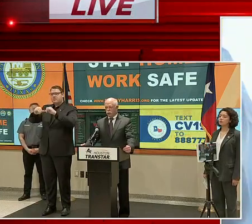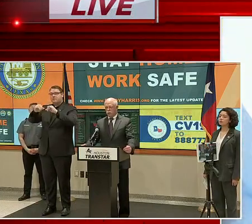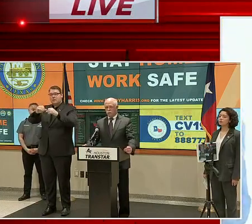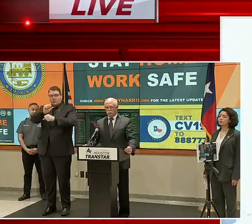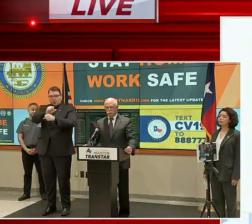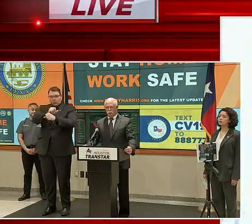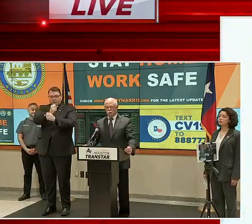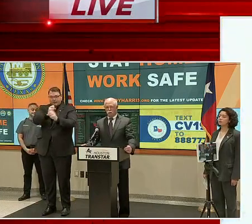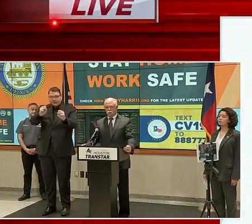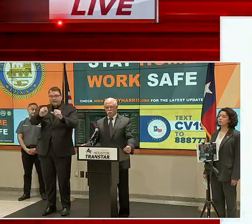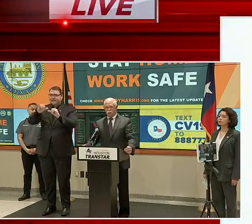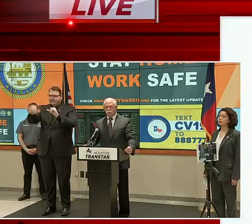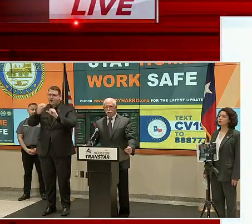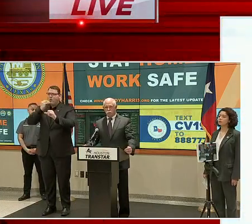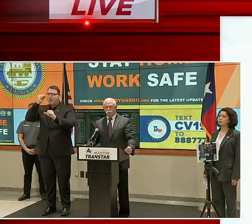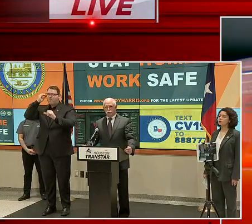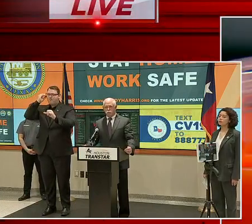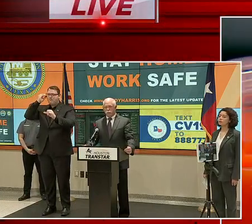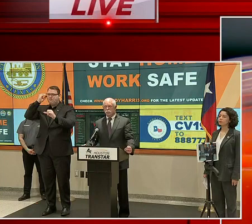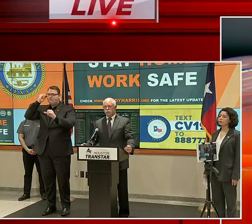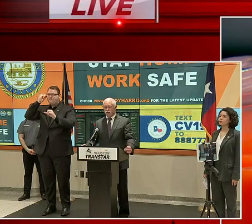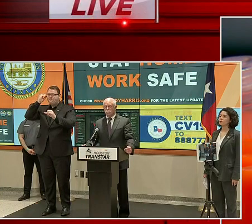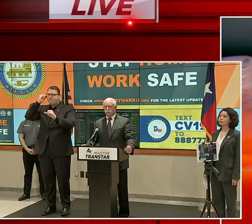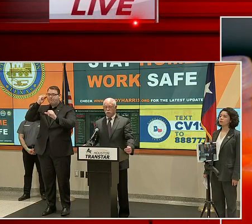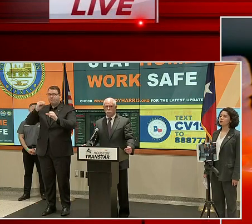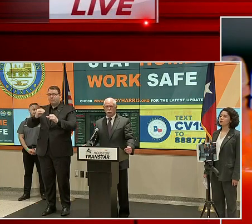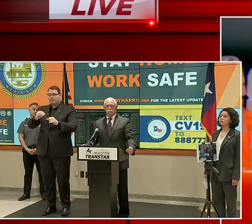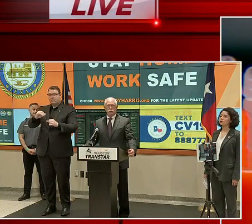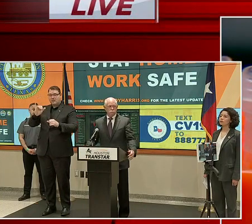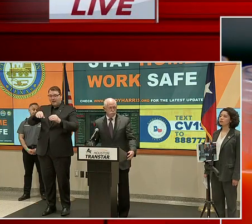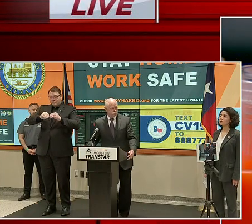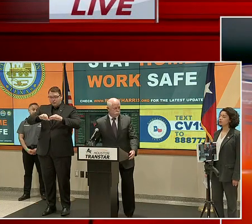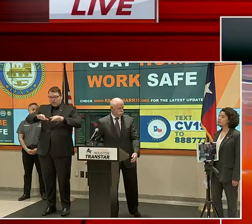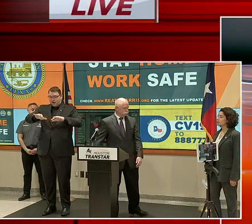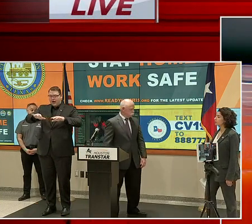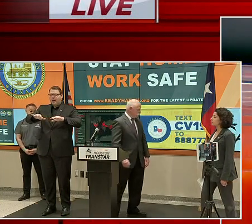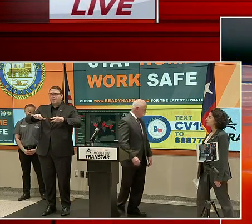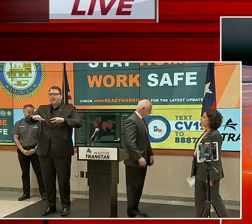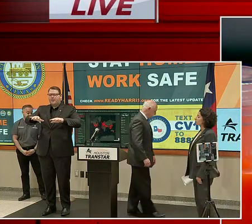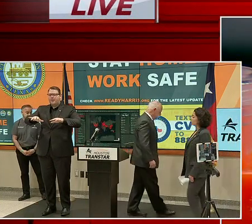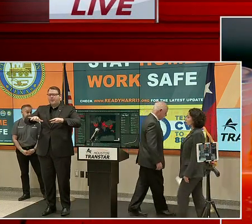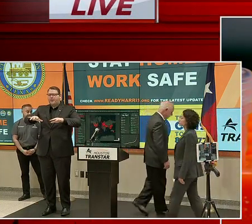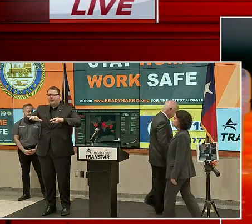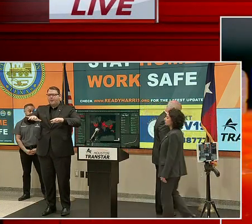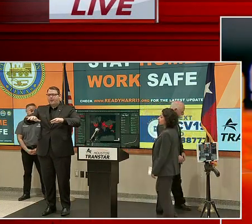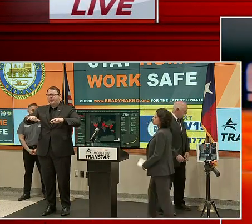slow down the spread, and protect those that are closest to you, which is generally your family members.